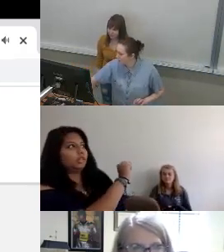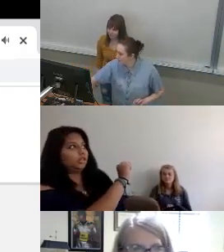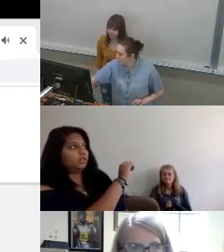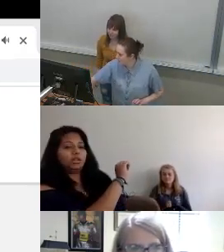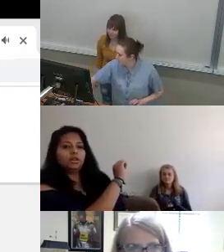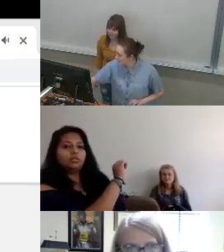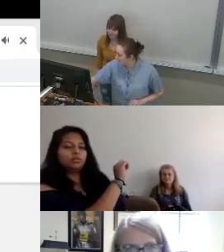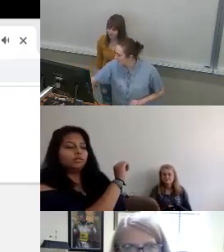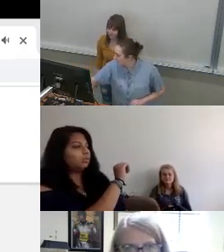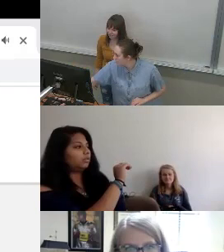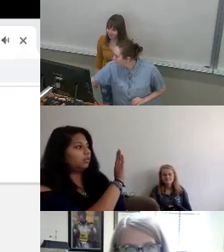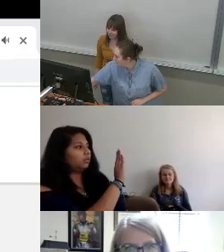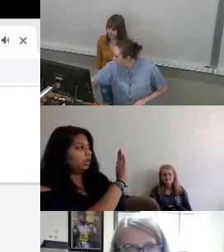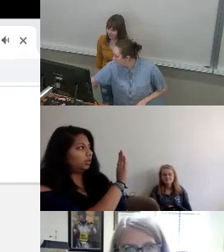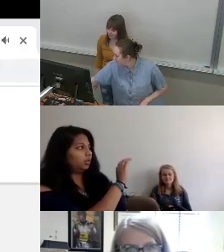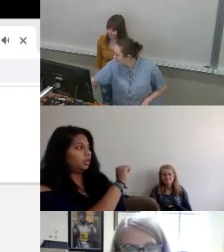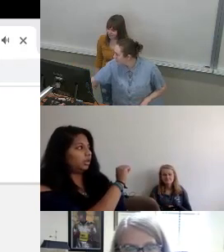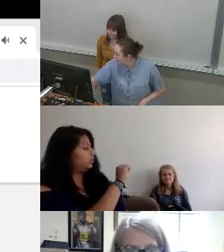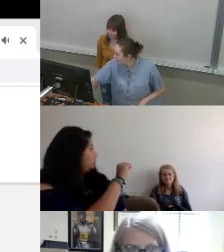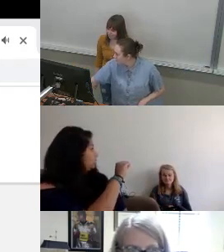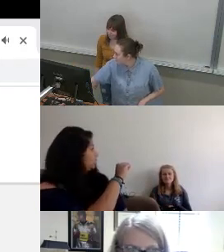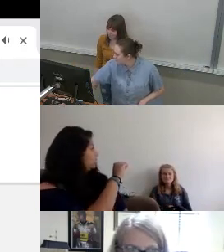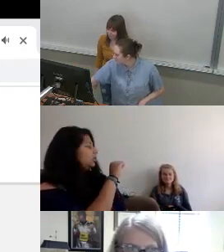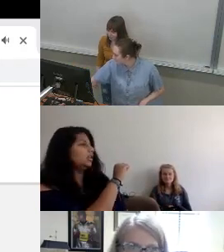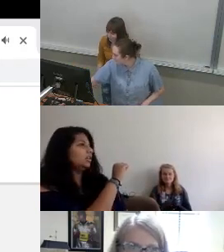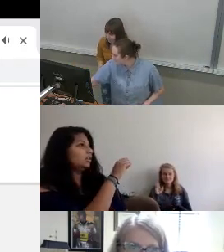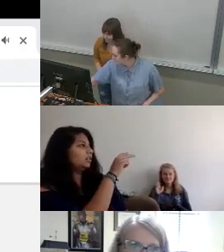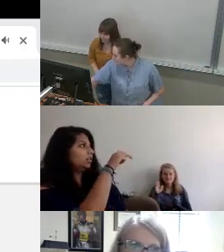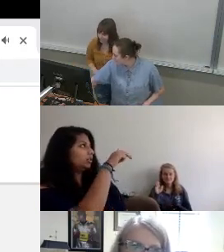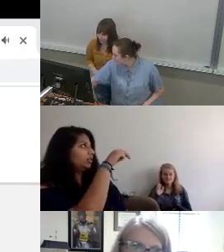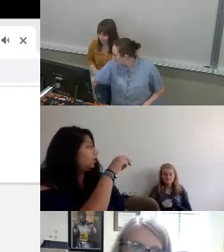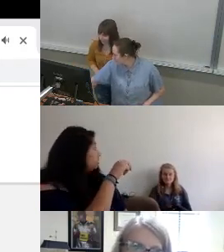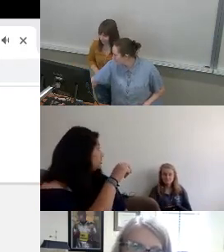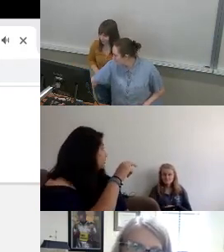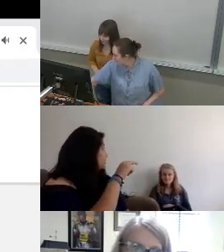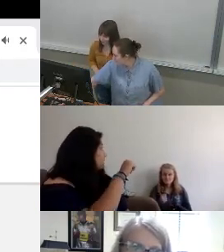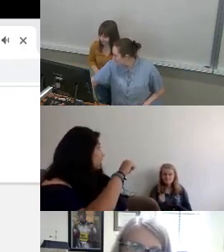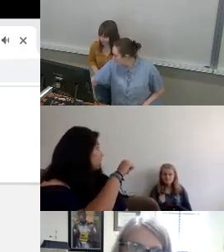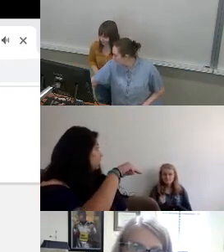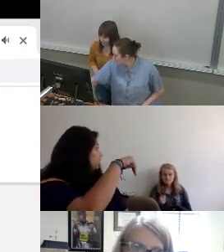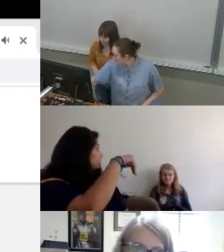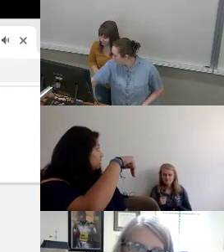trying to admit this person to be a good human. She might come in. It's okay.